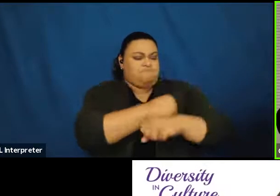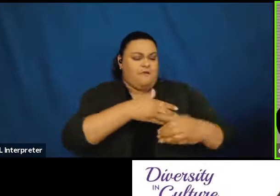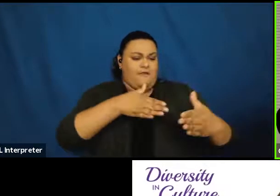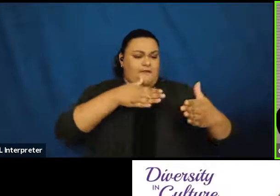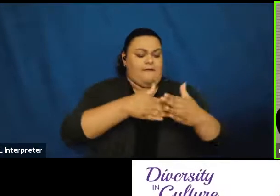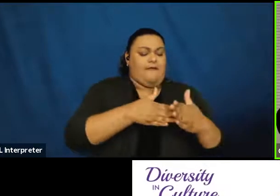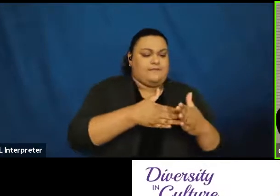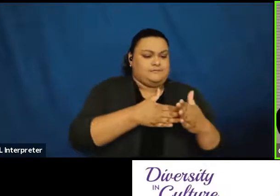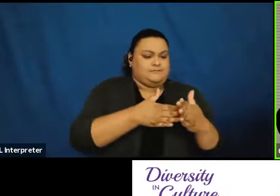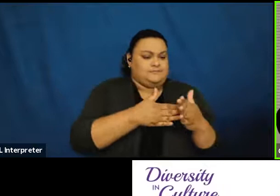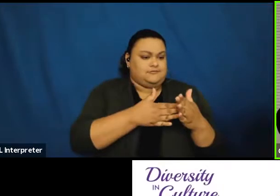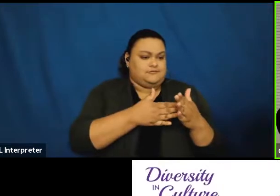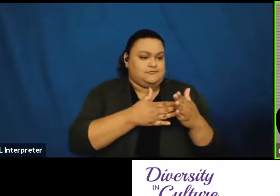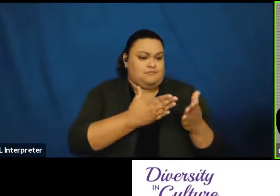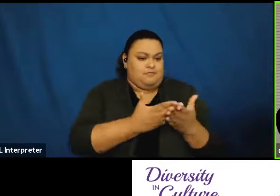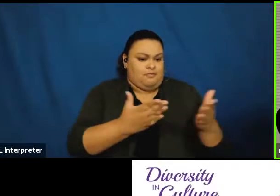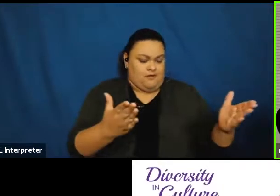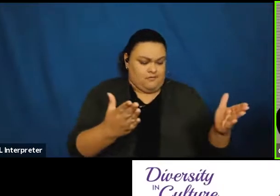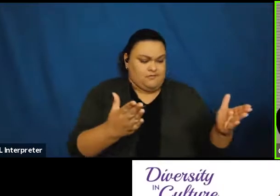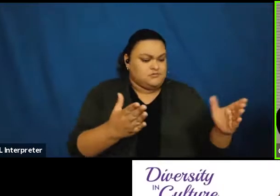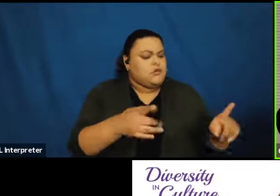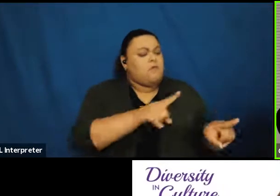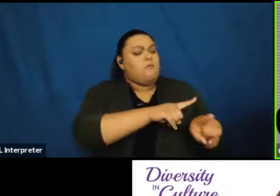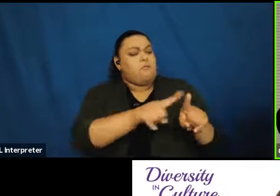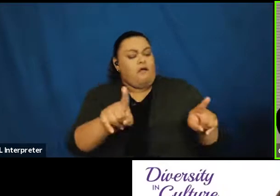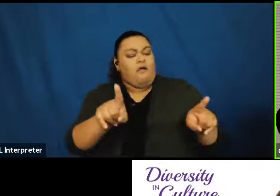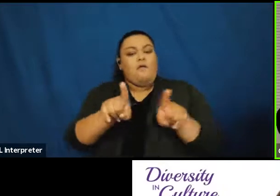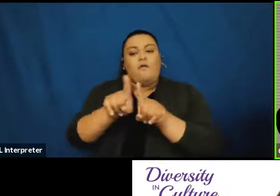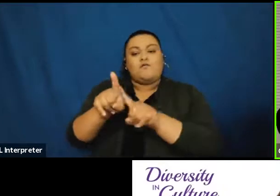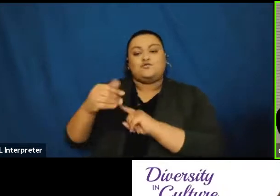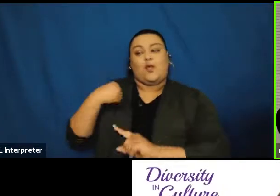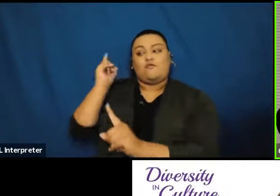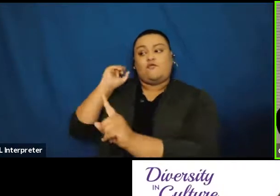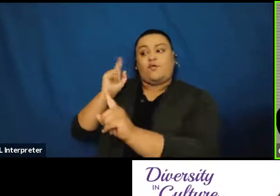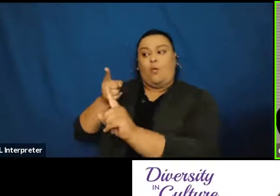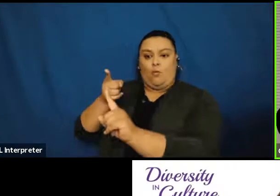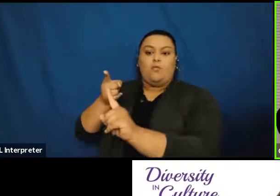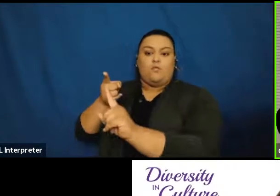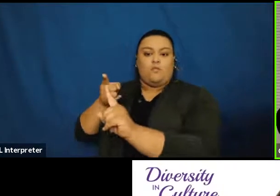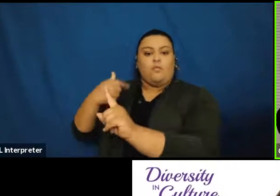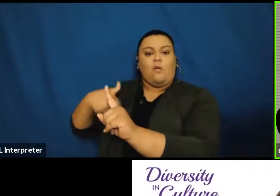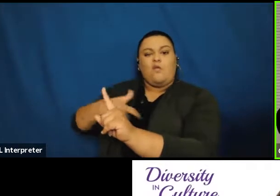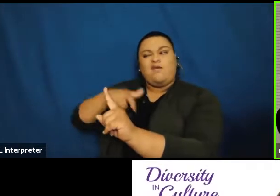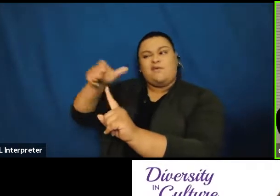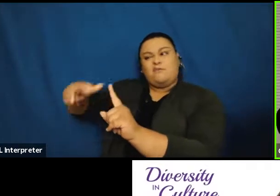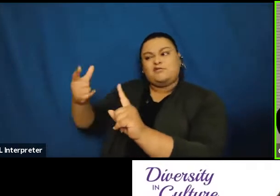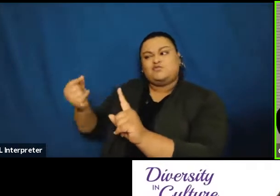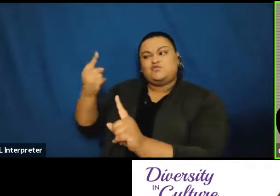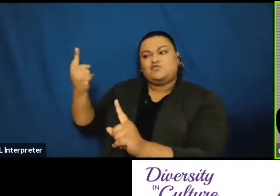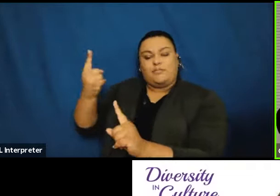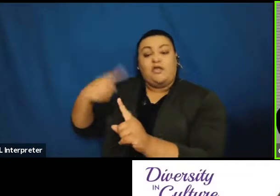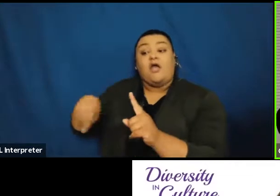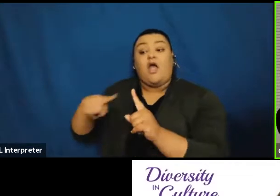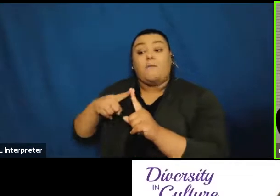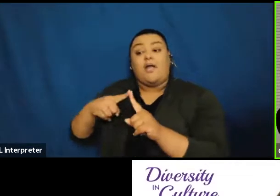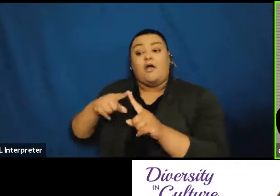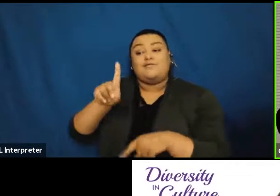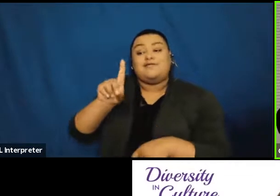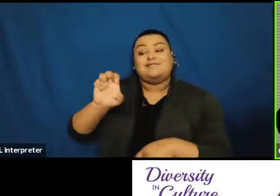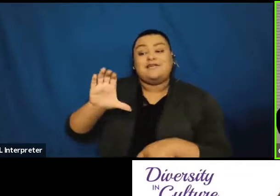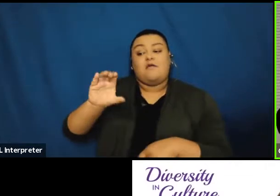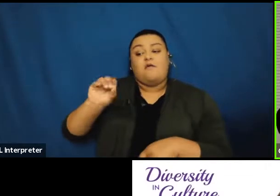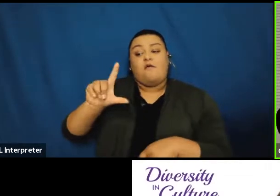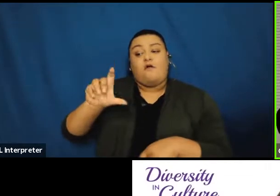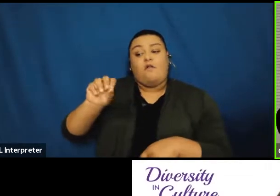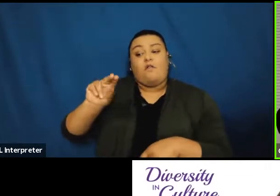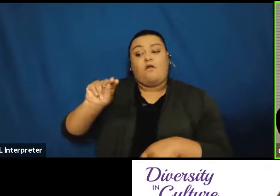had another goal, and that is that we have to do something about decolonizing our minds. In other